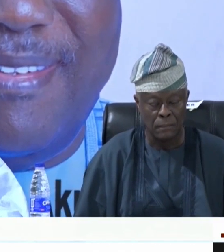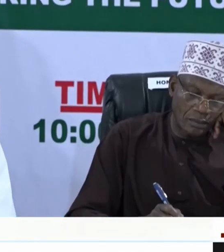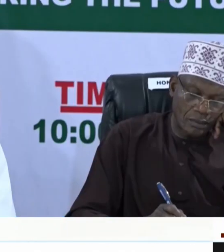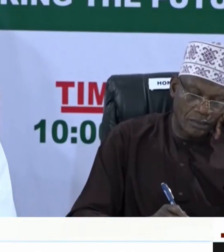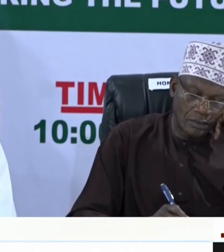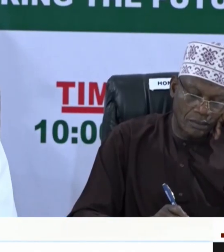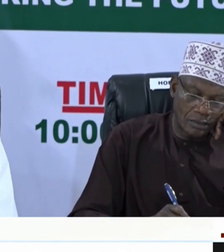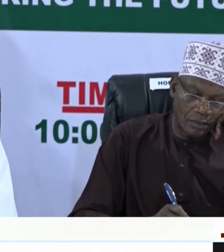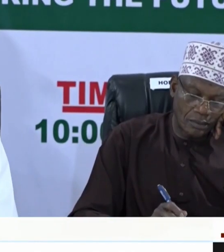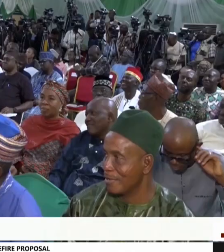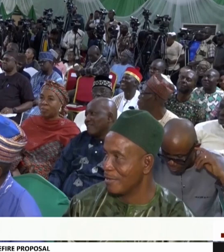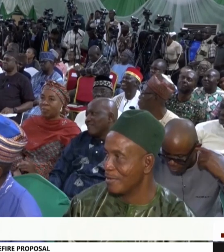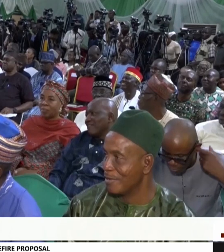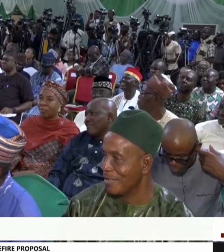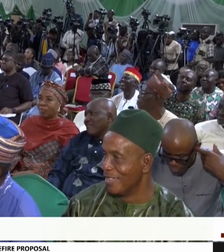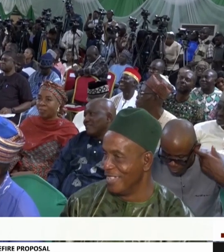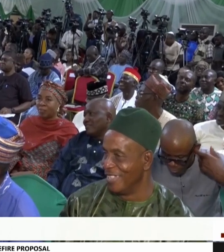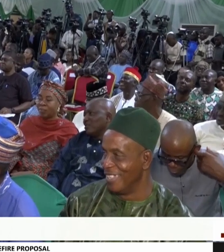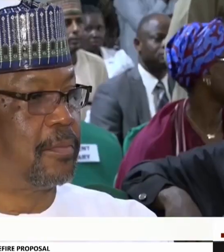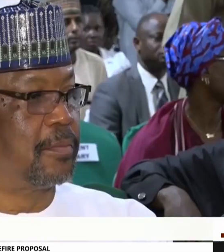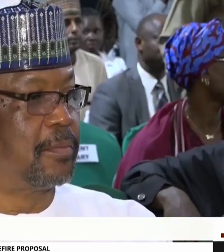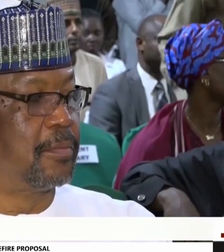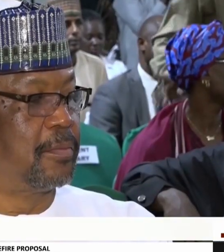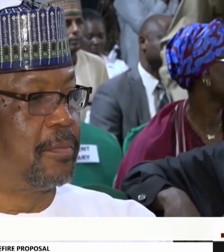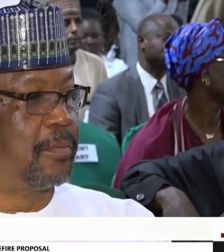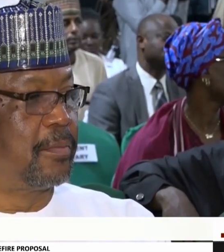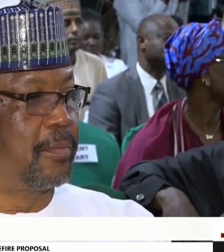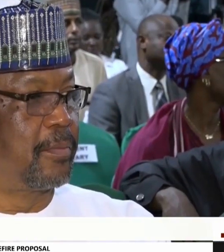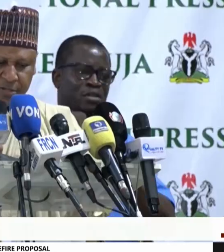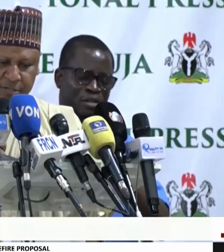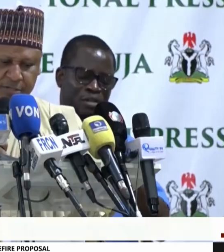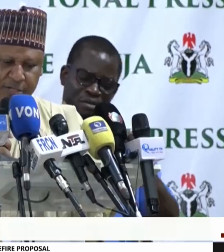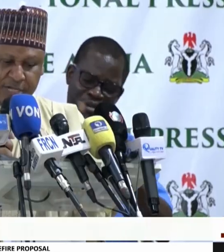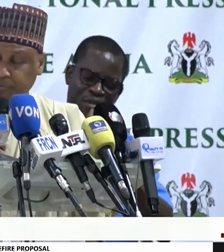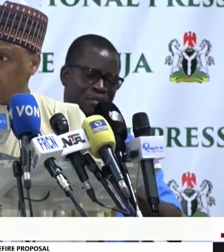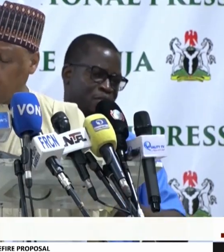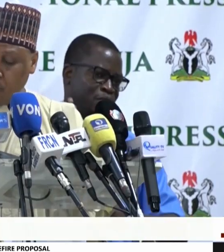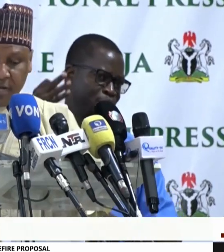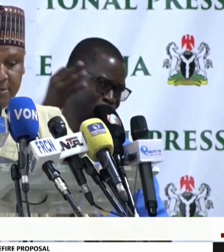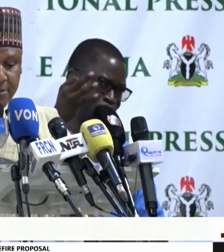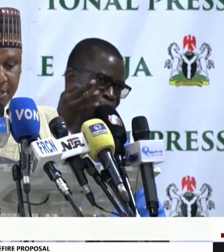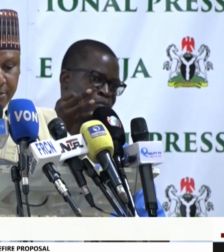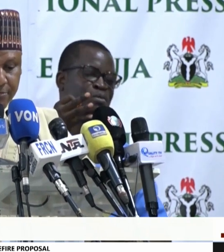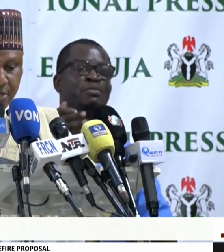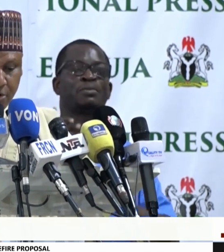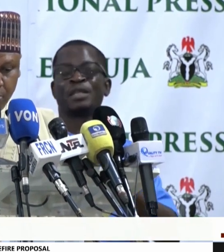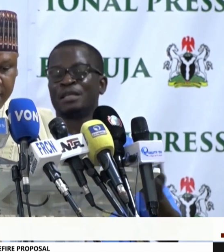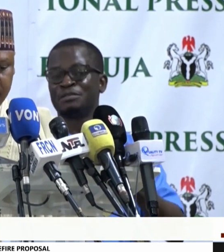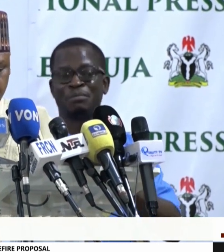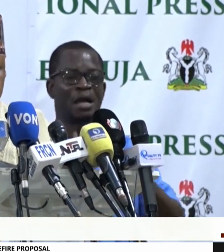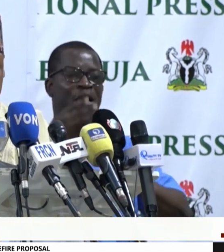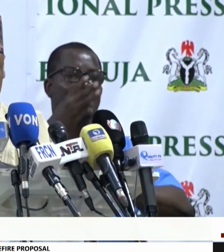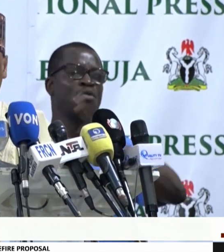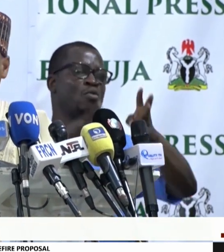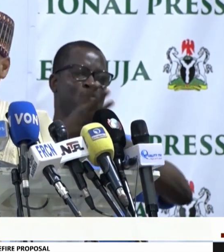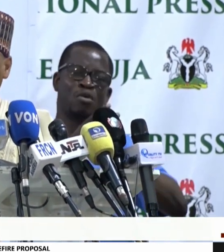Mohamed Idris set the tone with a reflection on activities of the government. Despite global economic